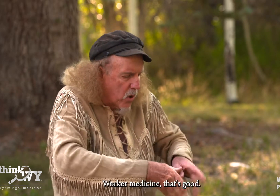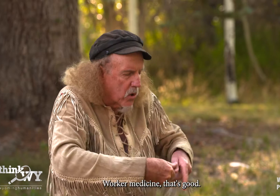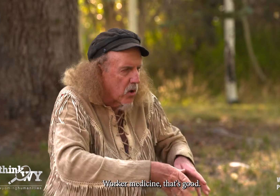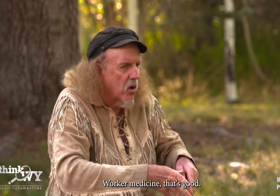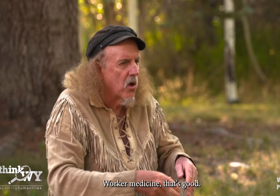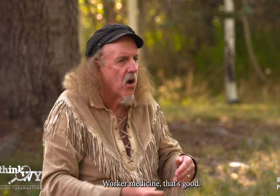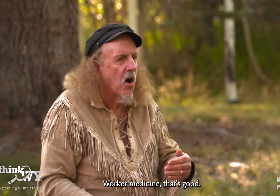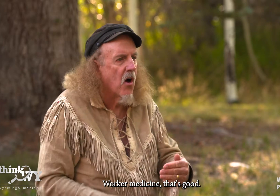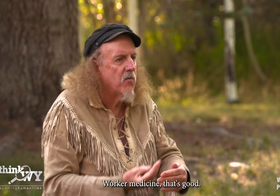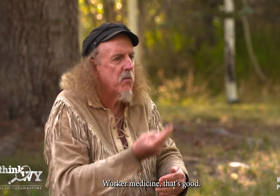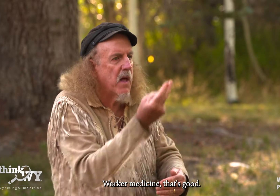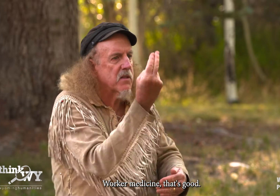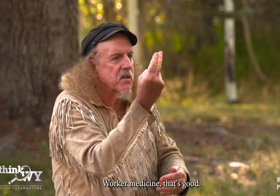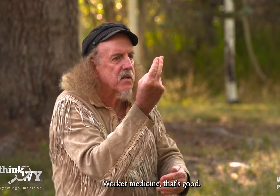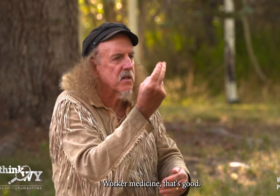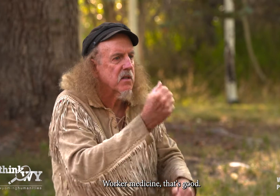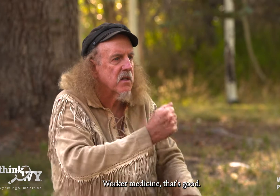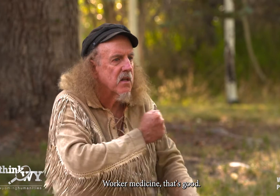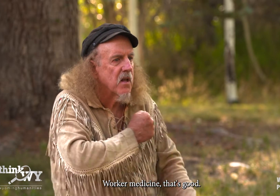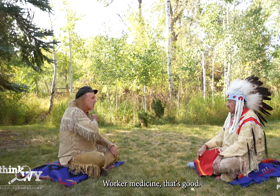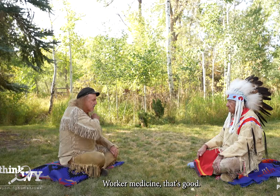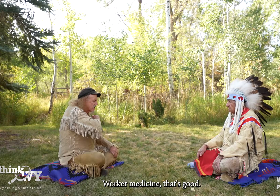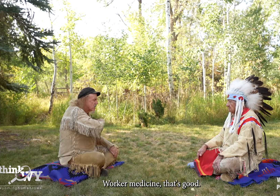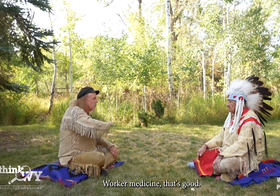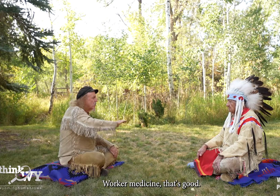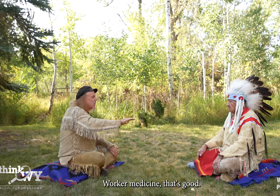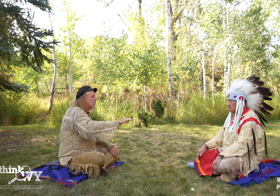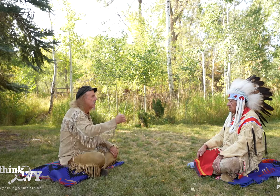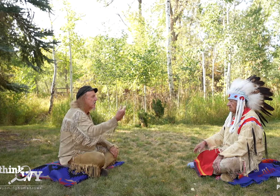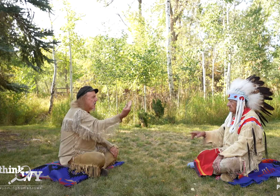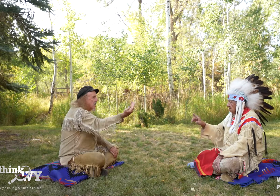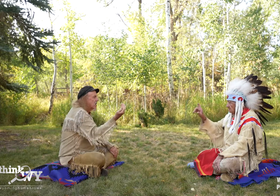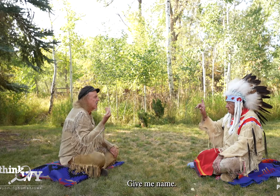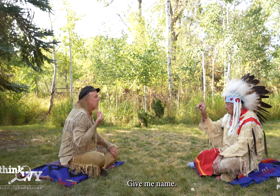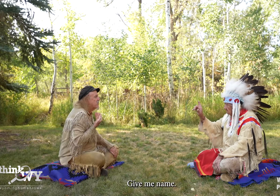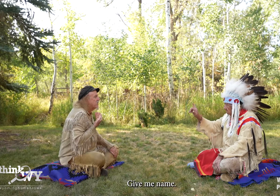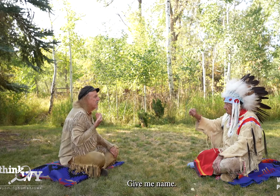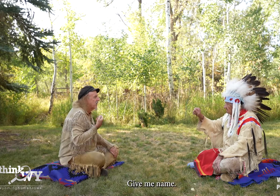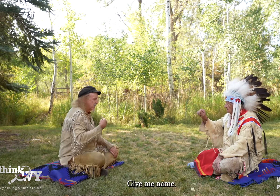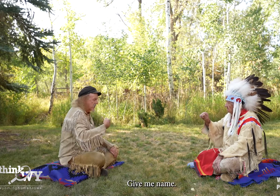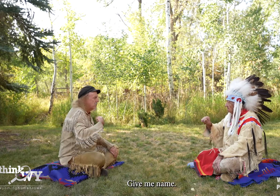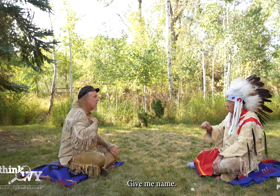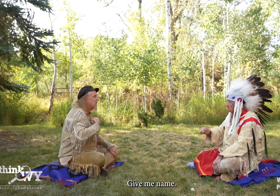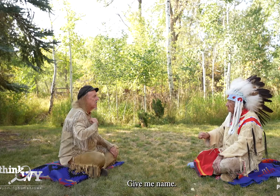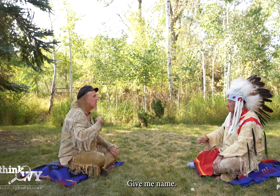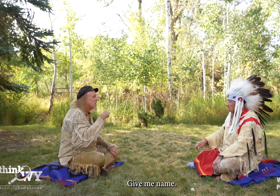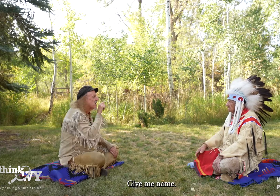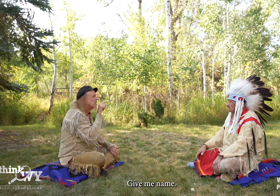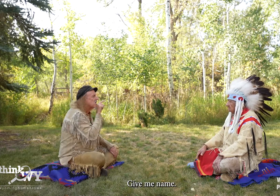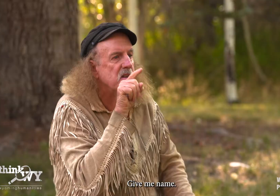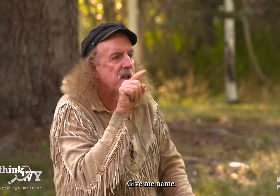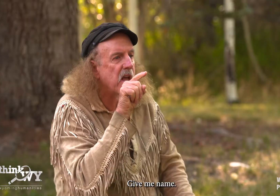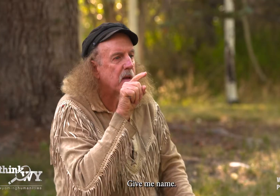Worker medicine that's good, give me name.